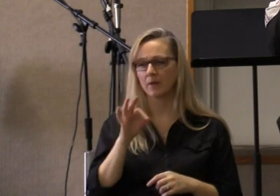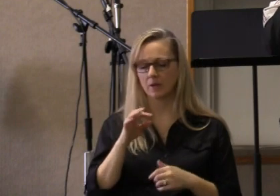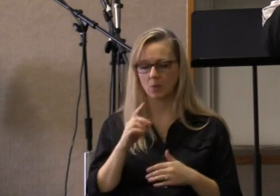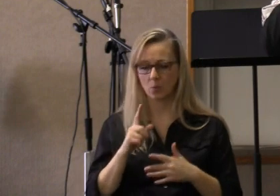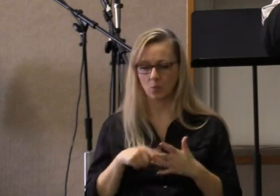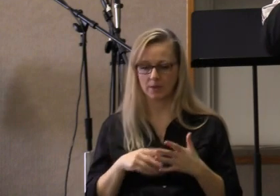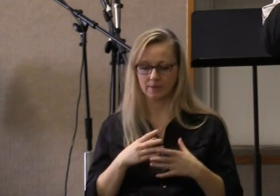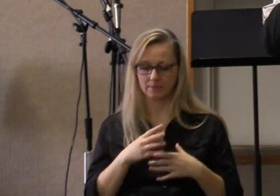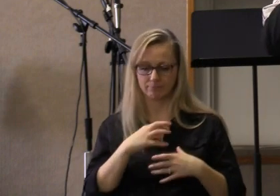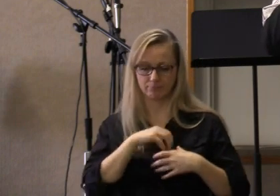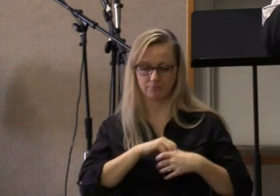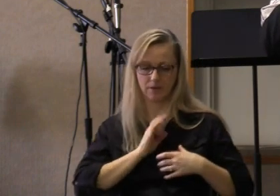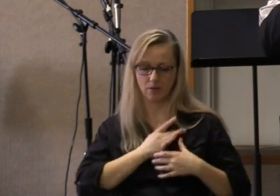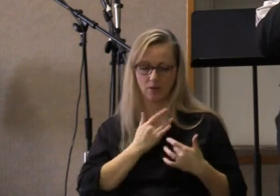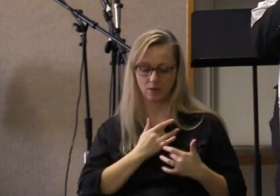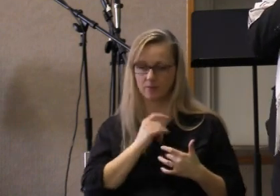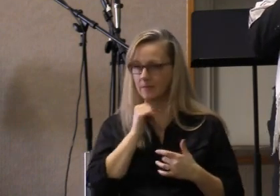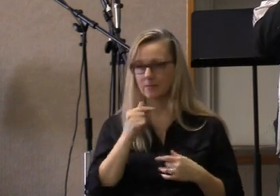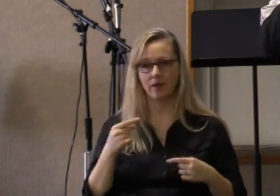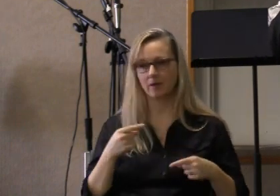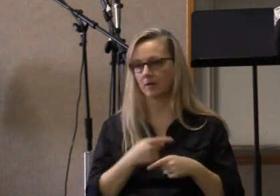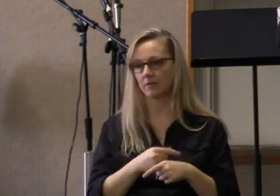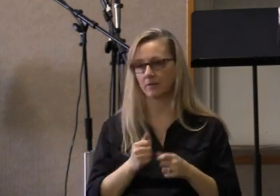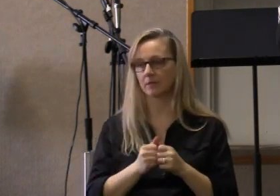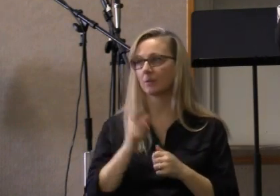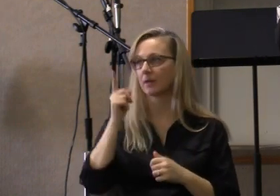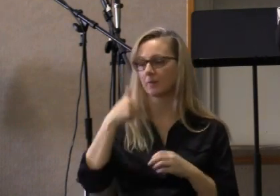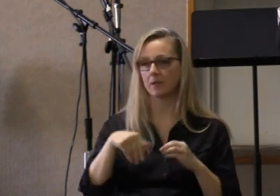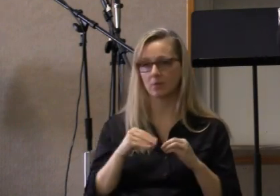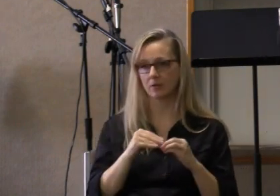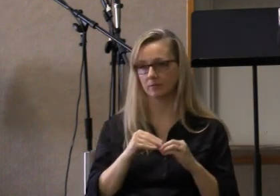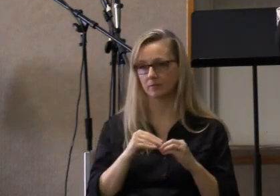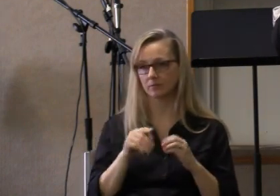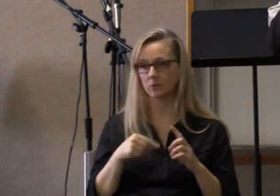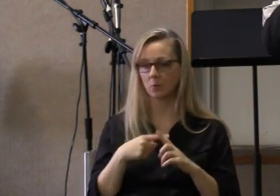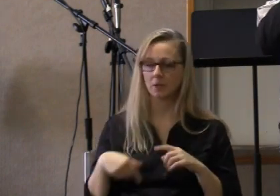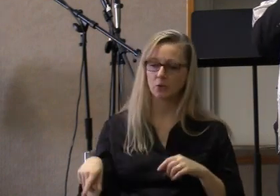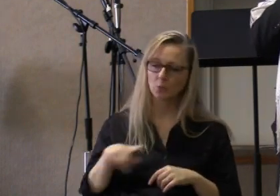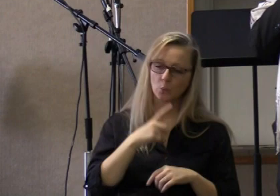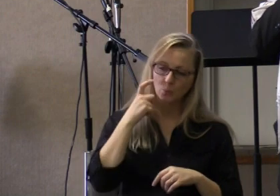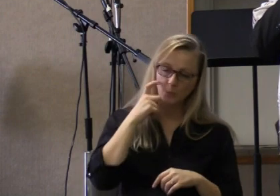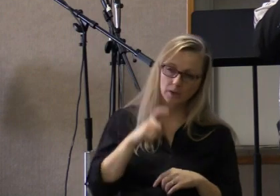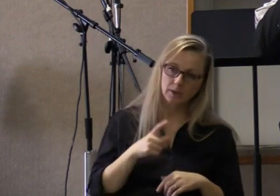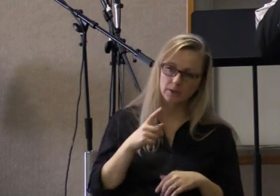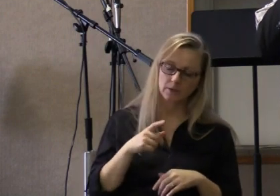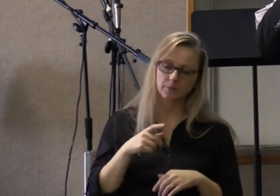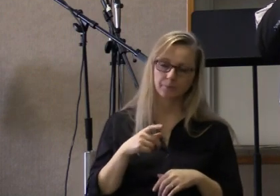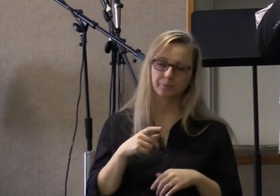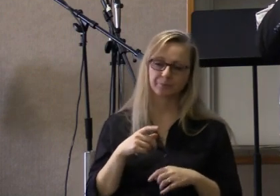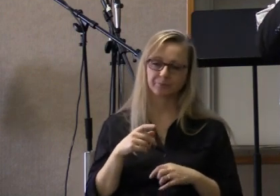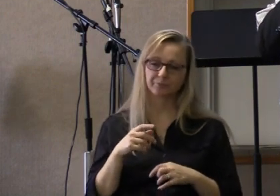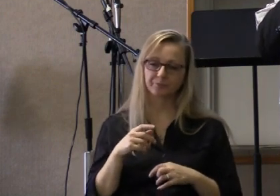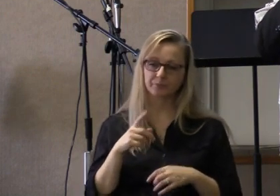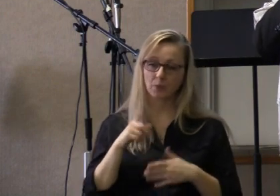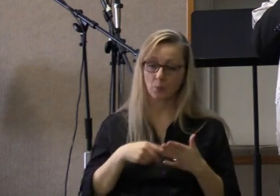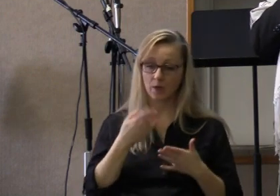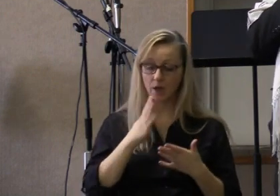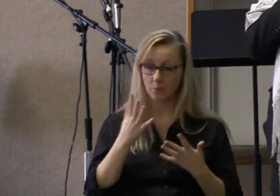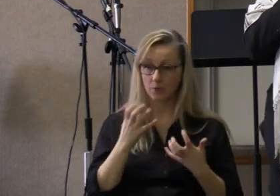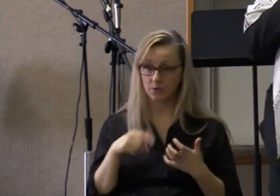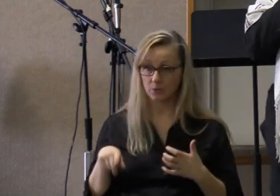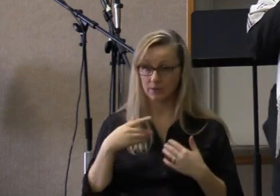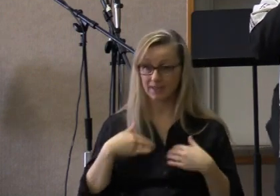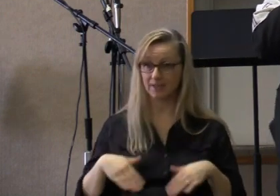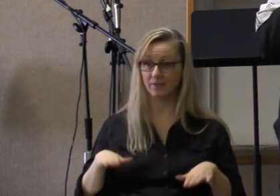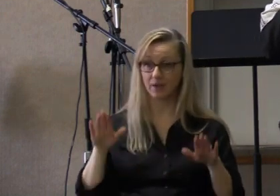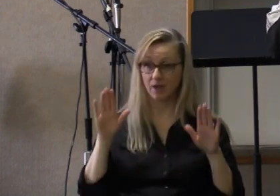in conflict with God. When you recognize that you want what God wants you to give up more